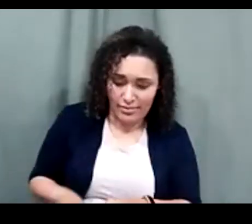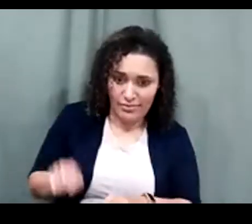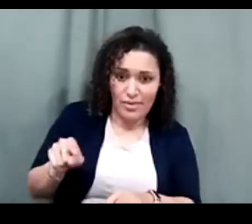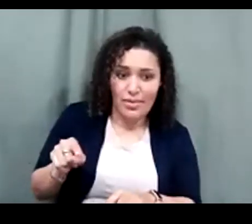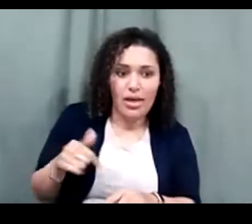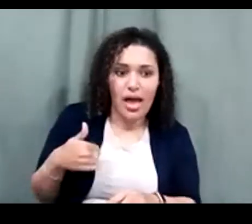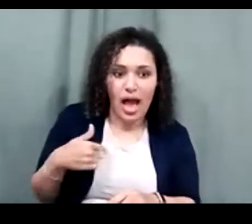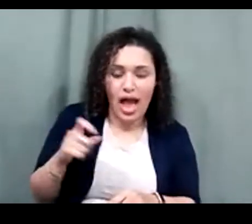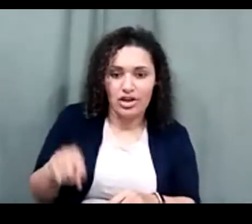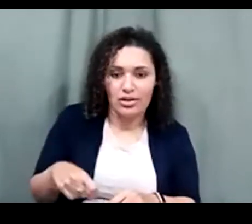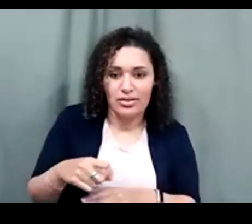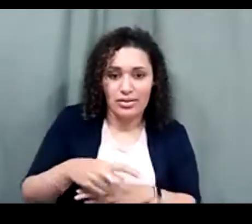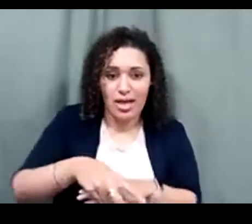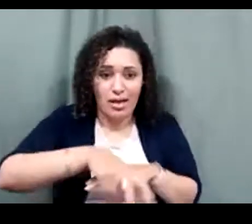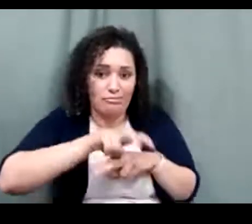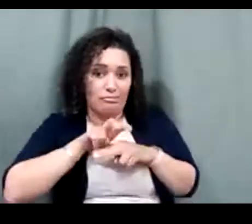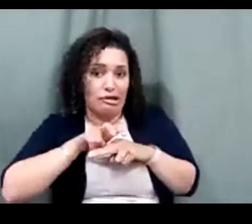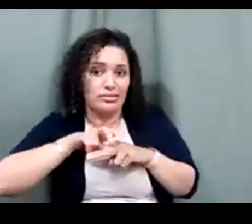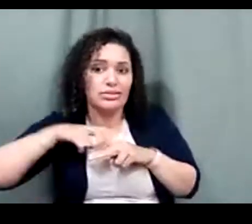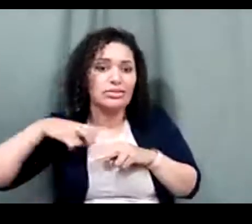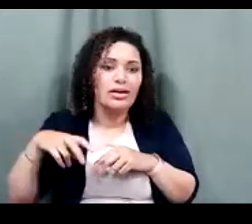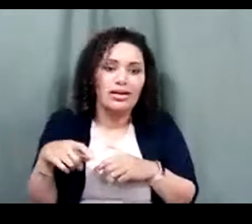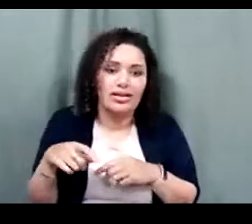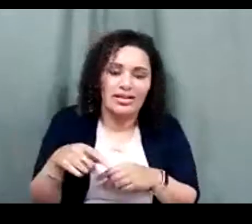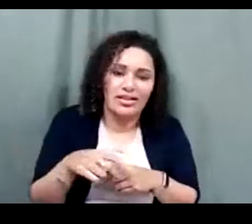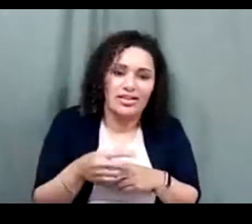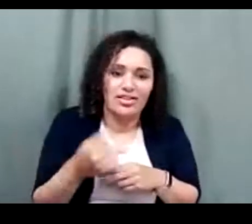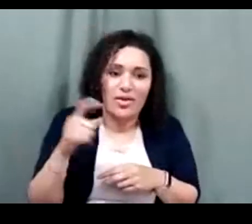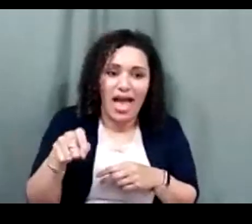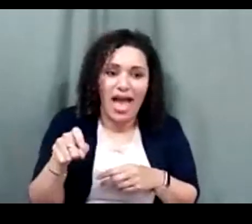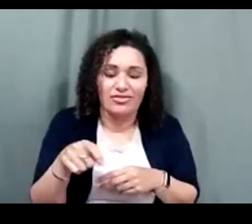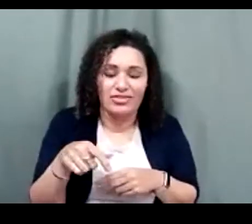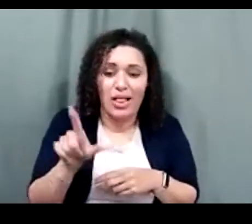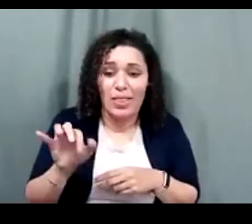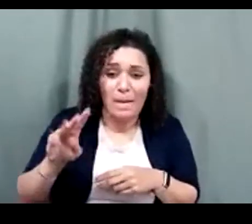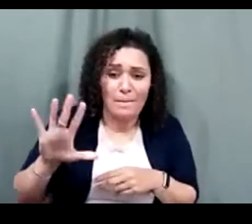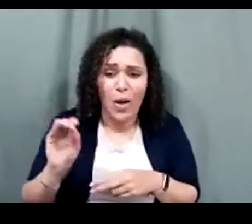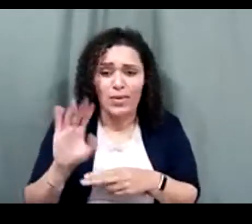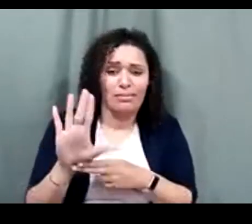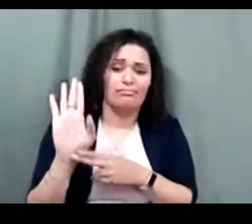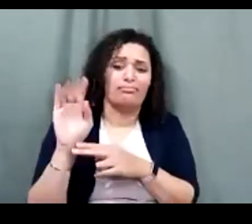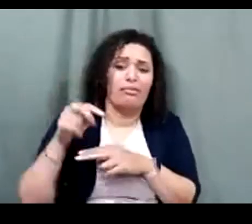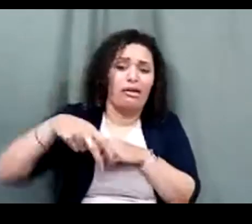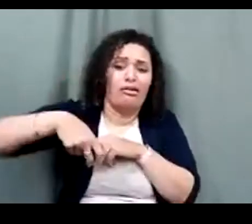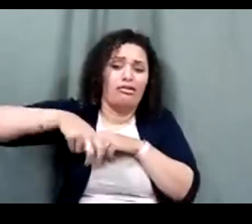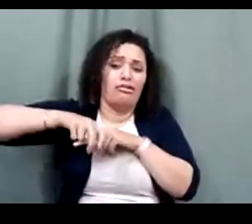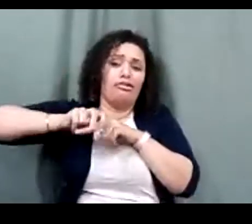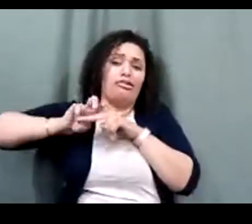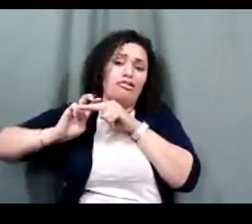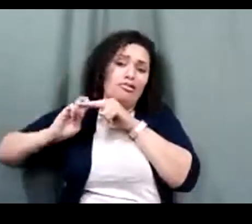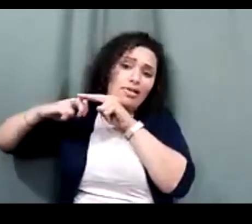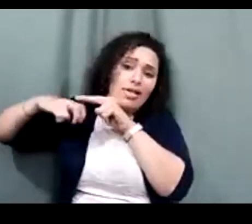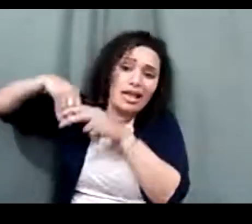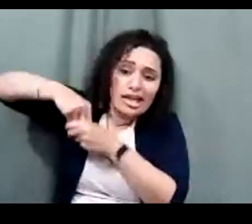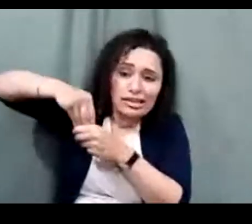it backwards. Like I couldn't get in and flip, so you have to kind of like limbo your way in and then pull yourself up. But then you're inside a tank